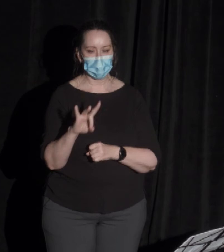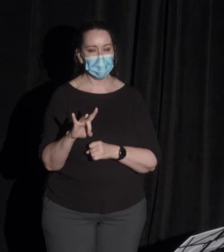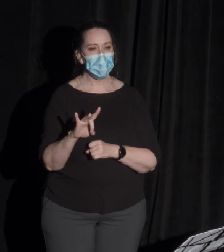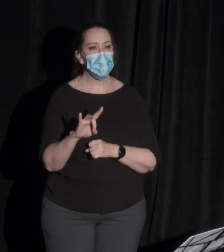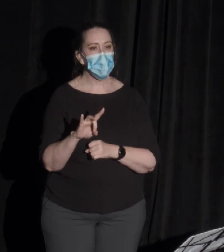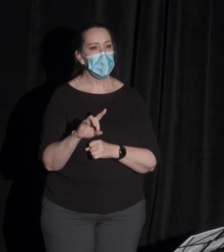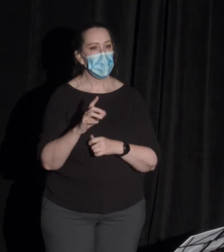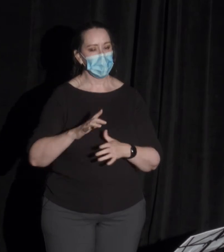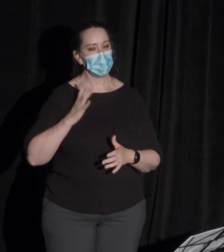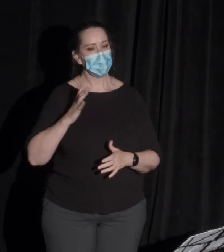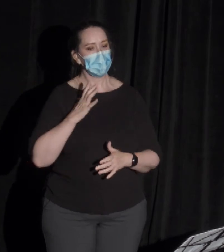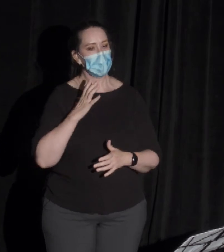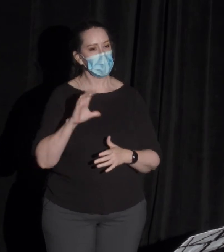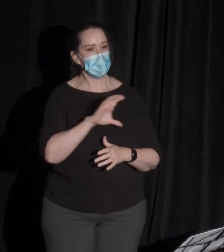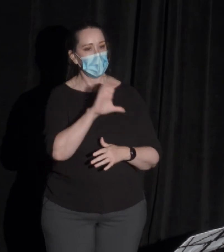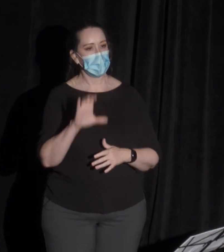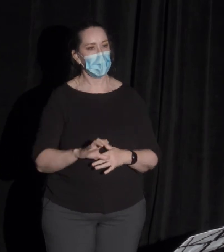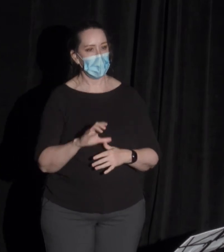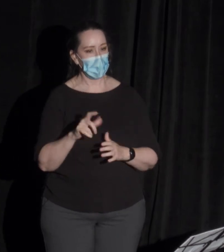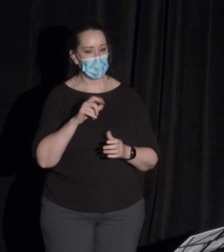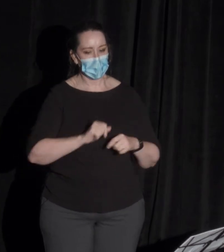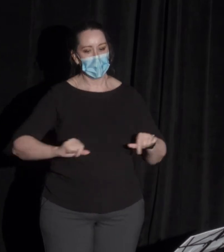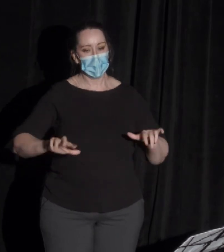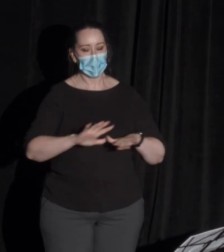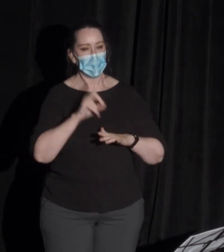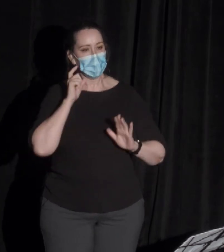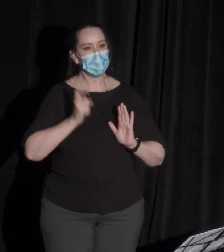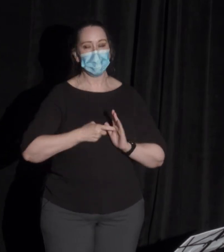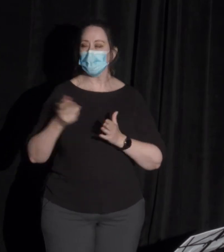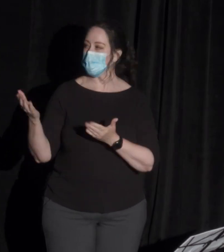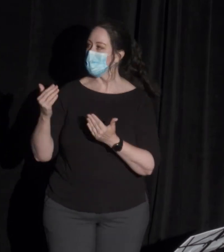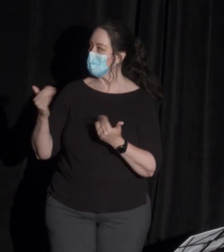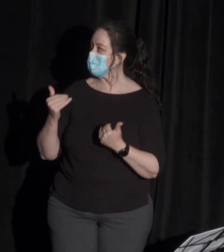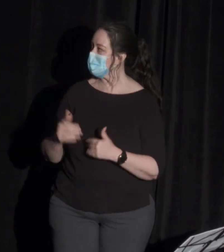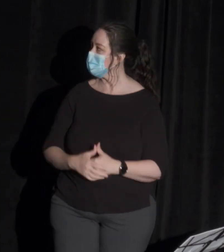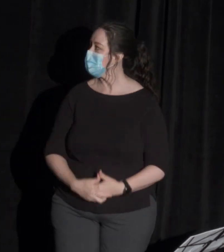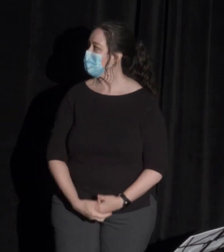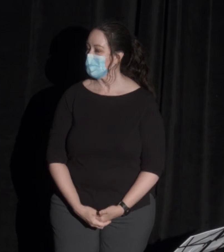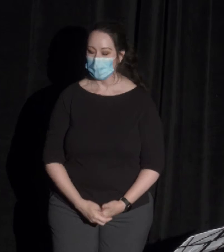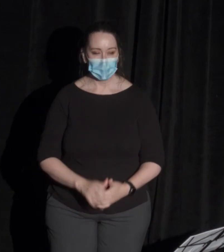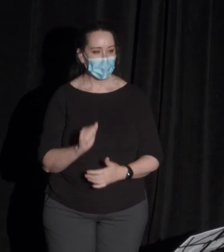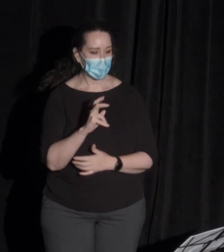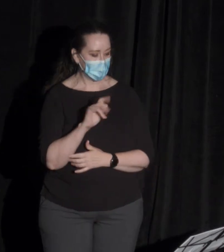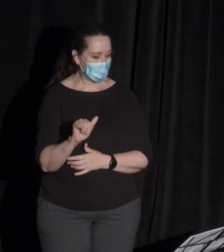land acknowledgement. Come on out. Give it up for Anthony and Eowyn.